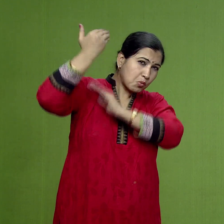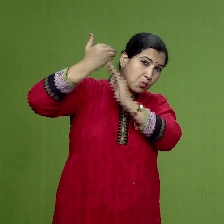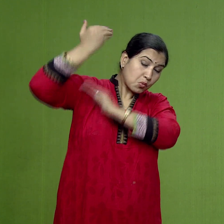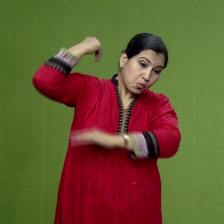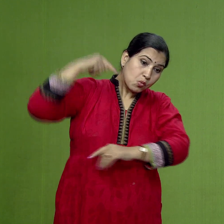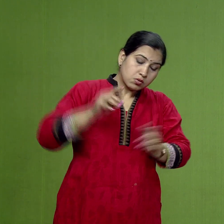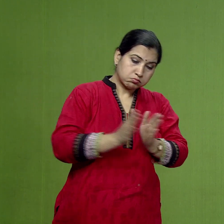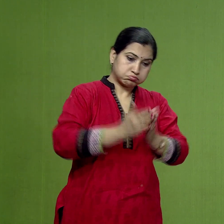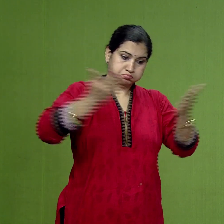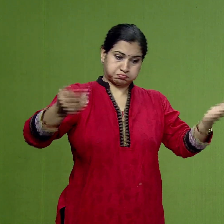them.